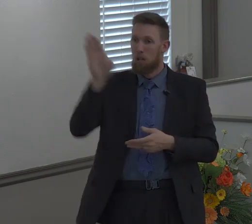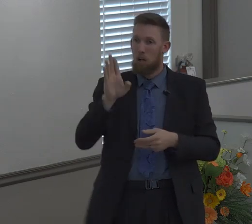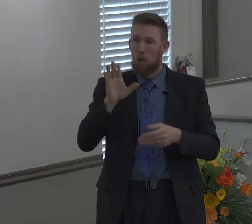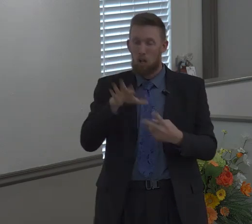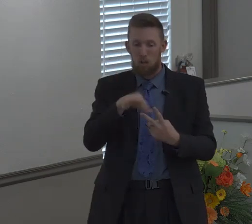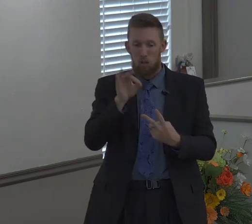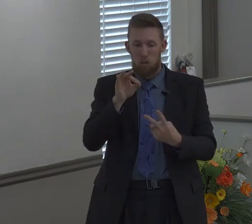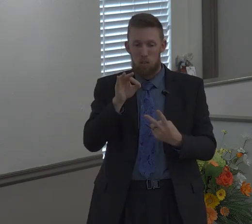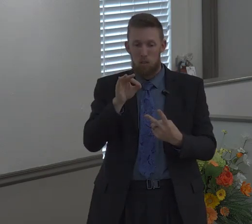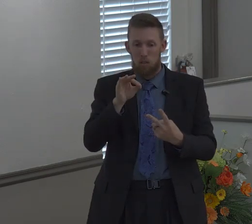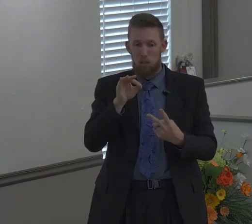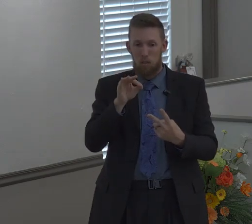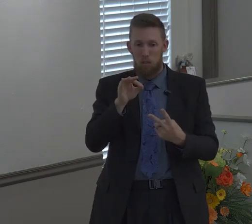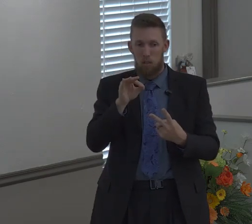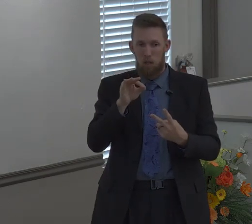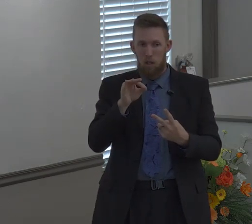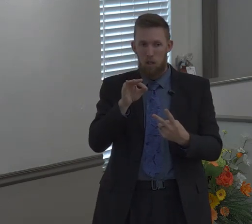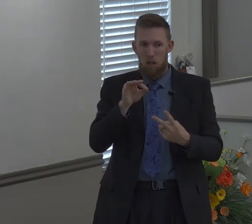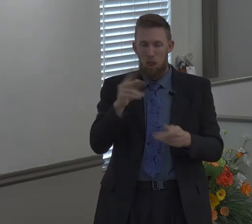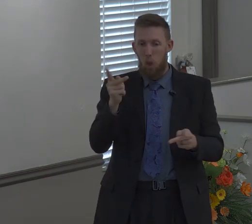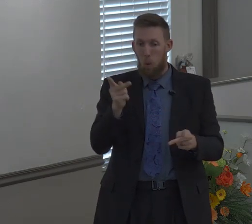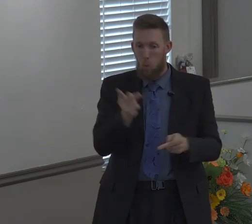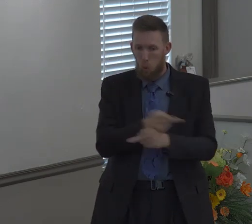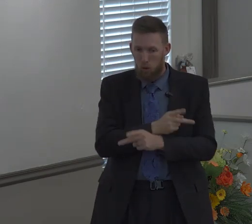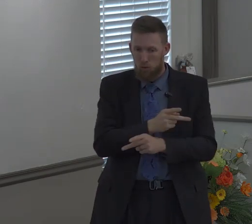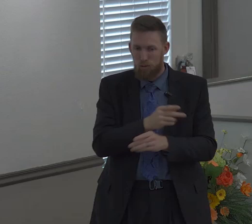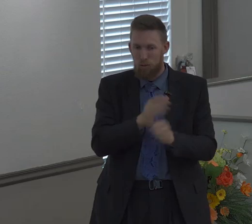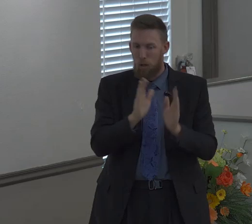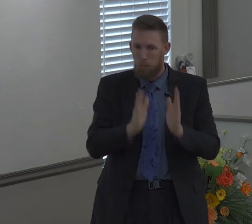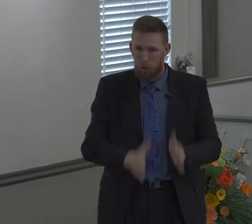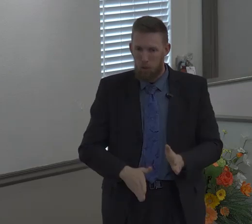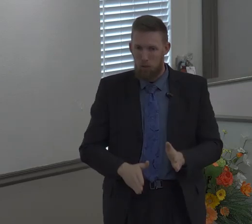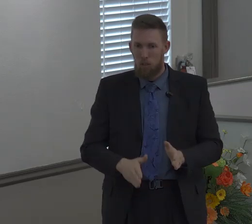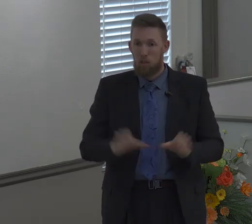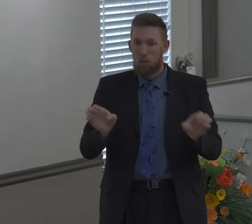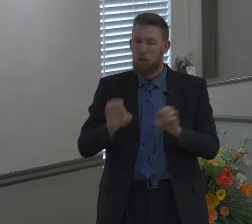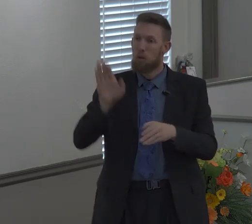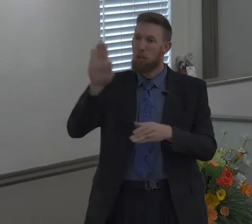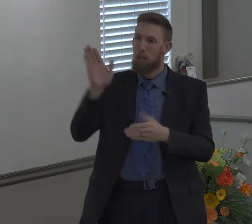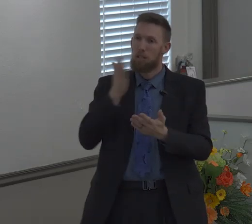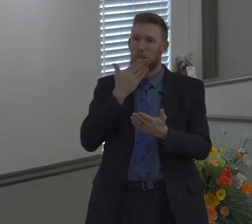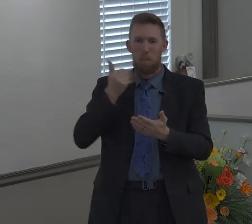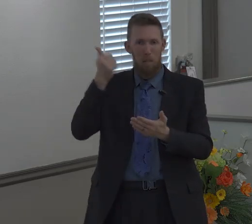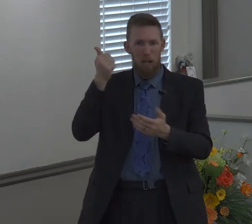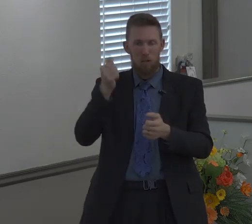God chooses sometimes the least likely guy to ever.